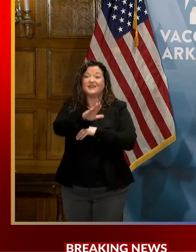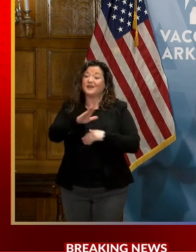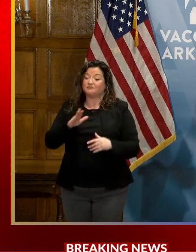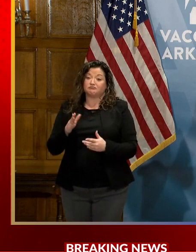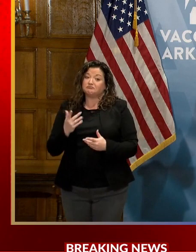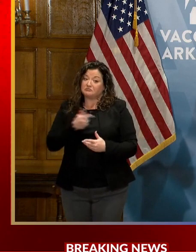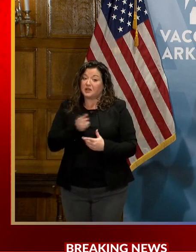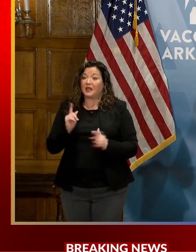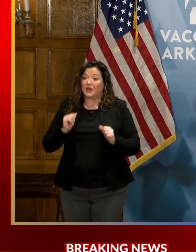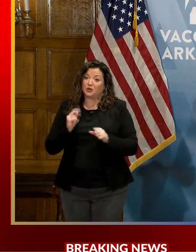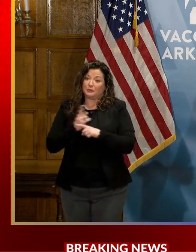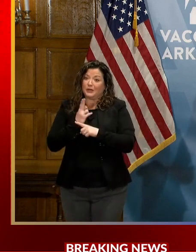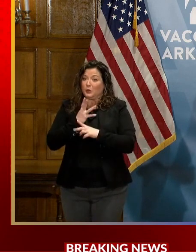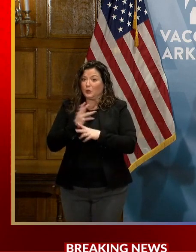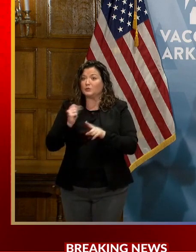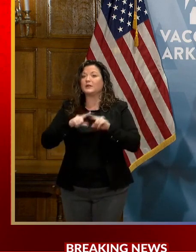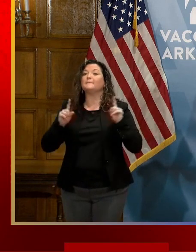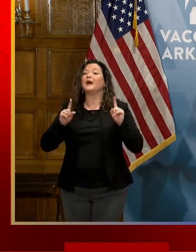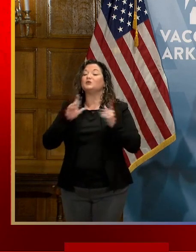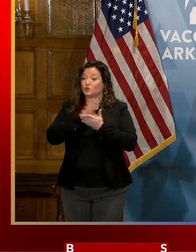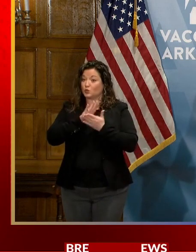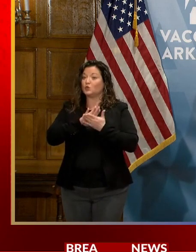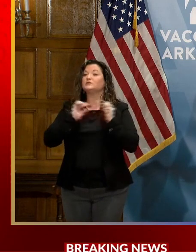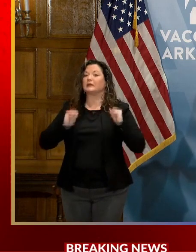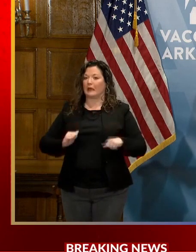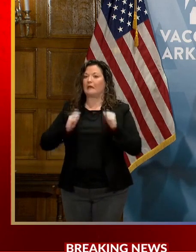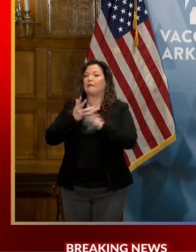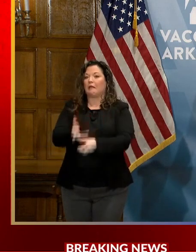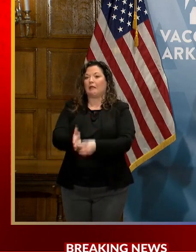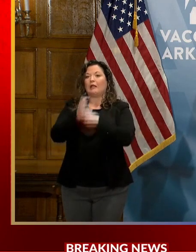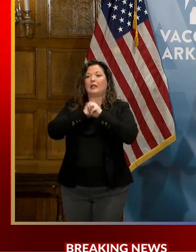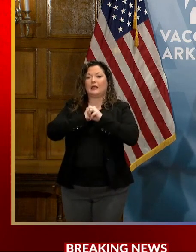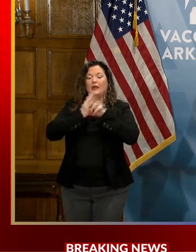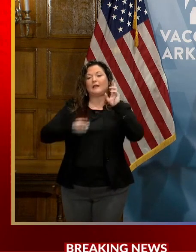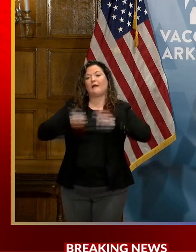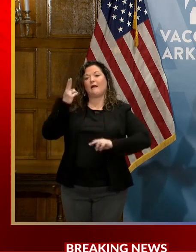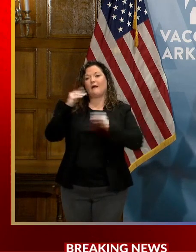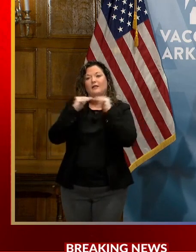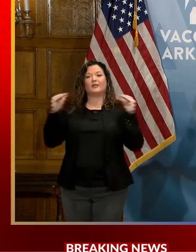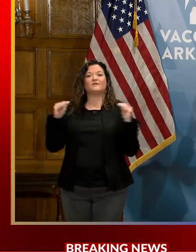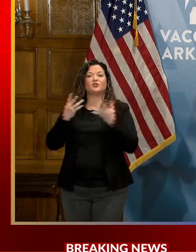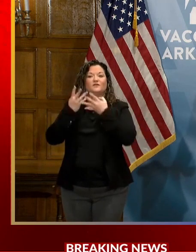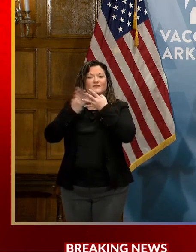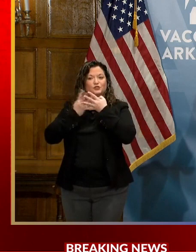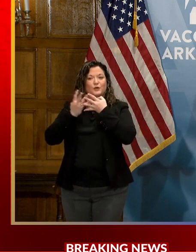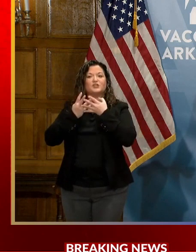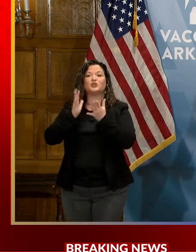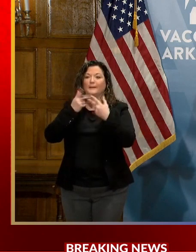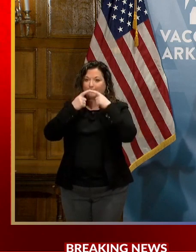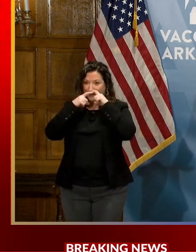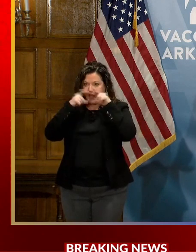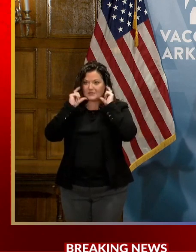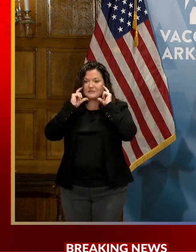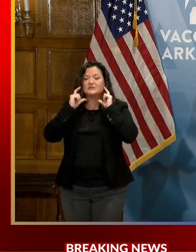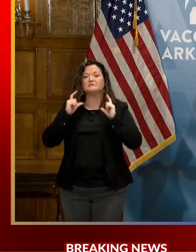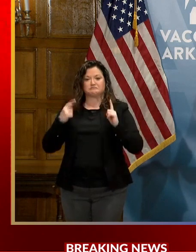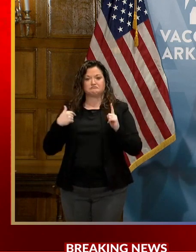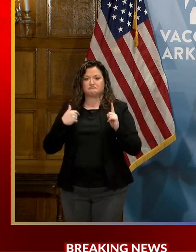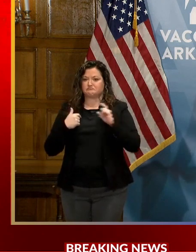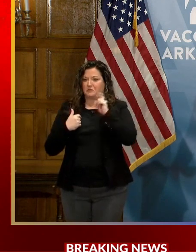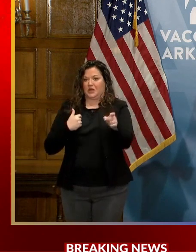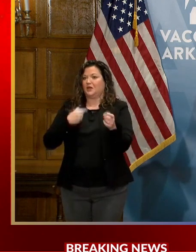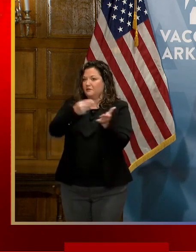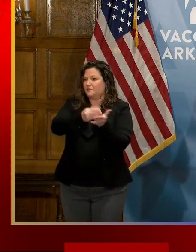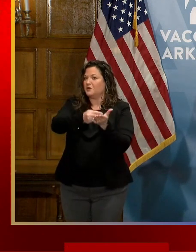could be used up, but the schools can acquire those higher level filtration masks. They've been given funds for